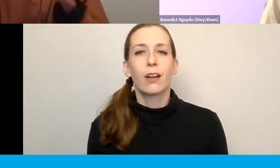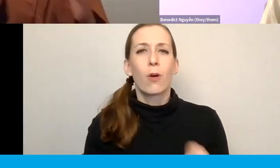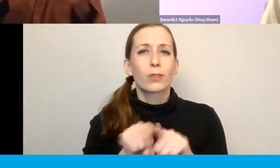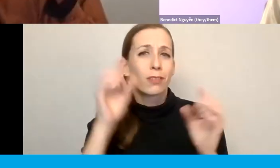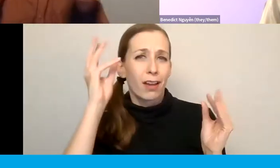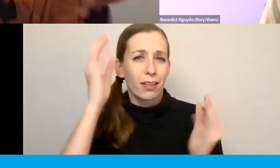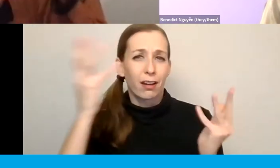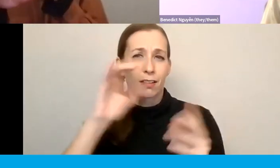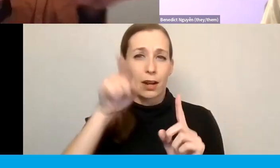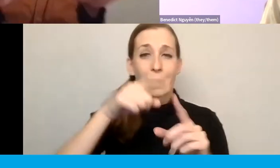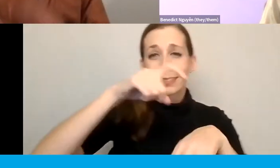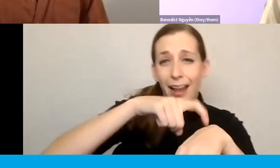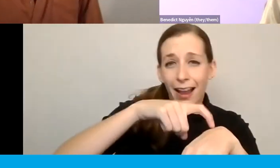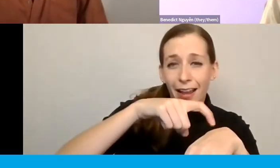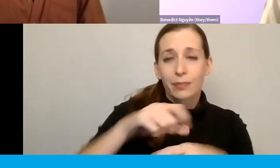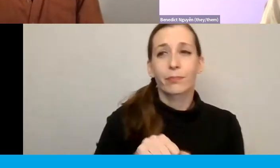and sensation.